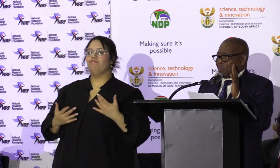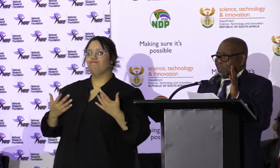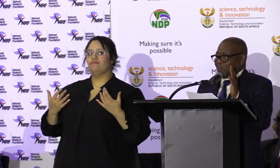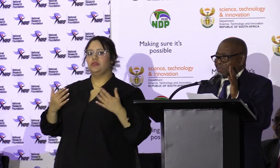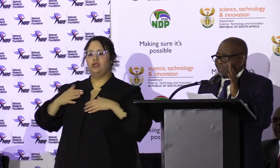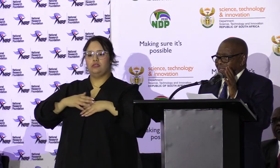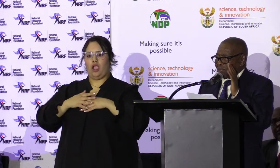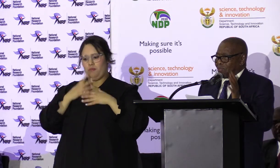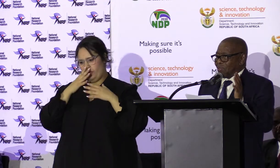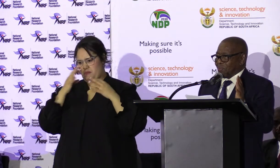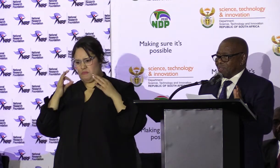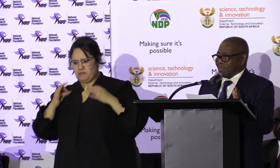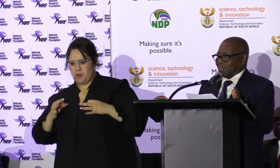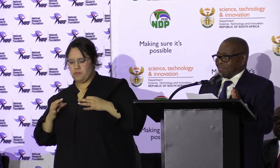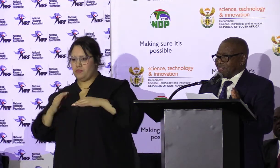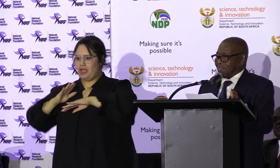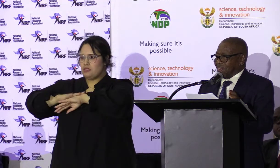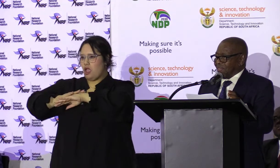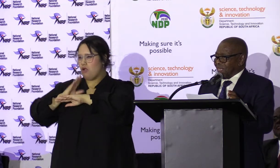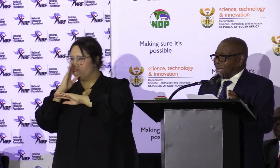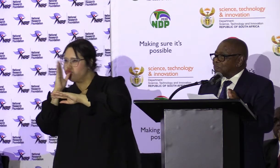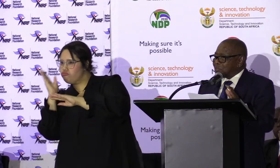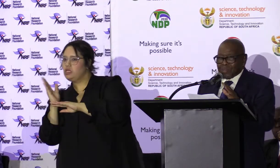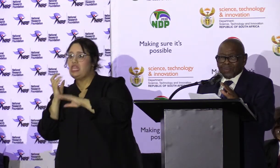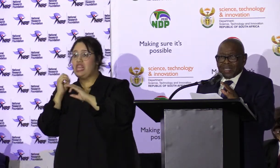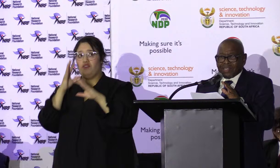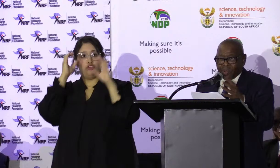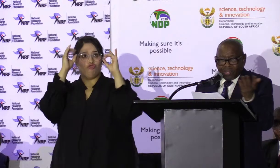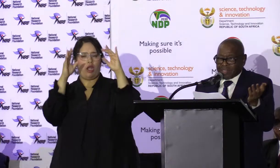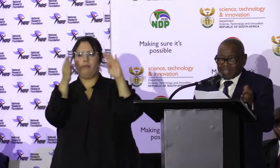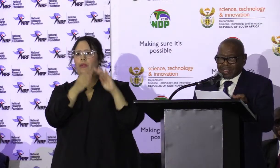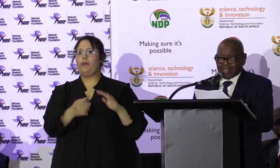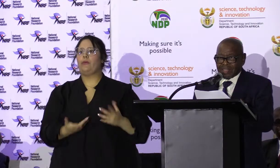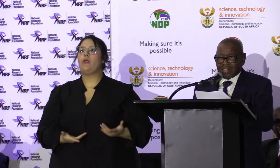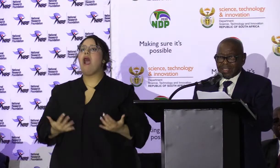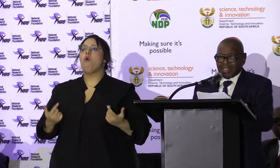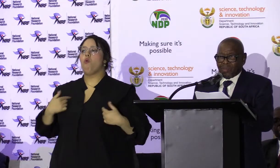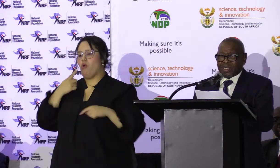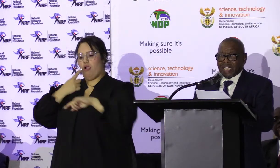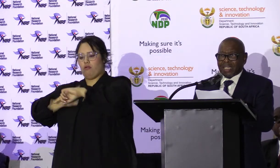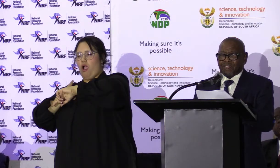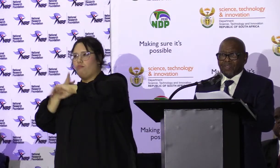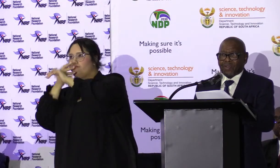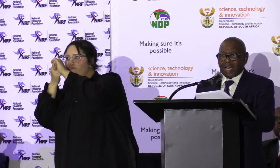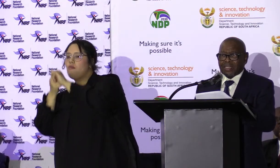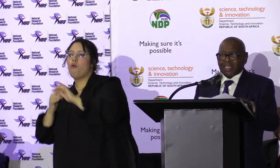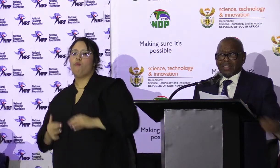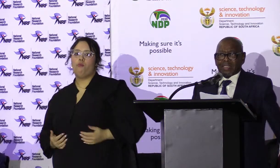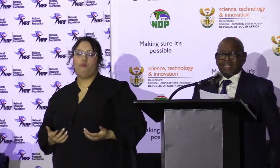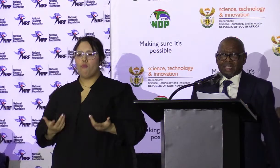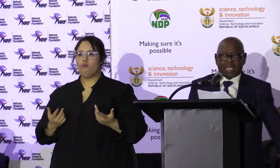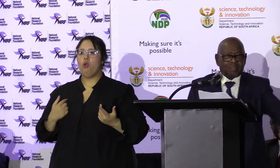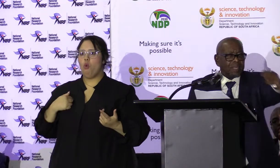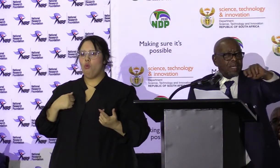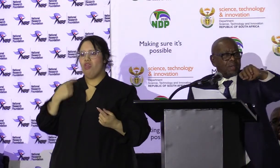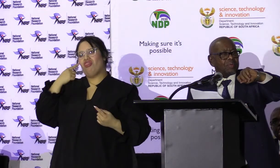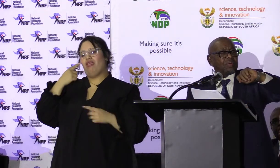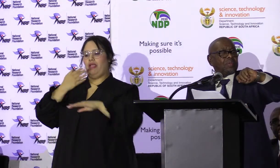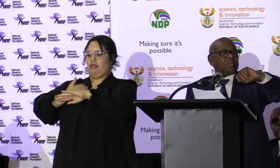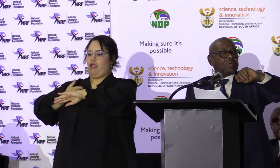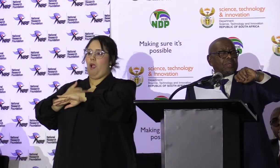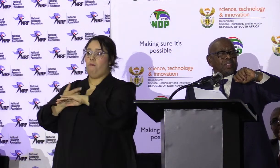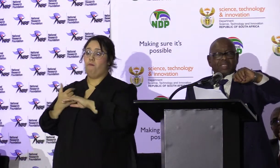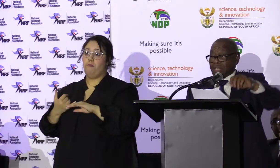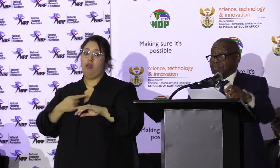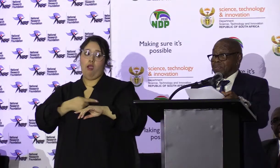accurate timekeeping without astronomy. Absolutely not. We take it for granted that the time